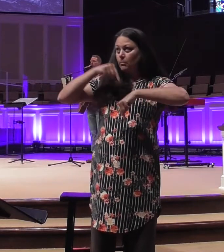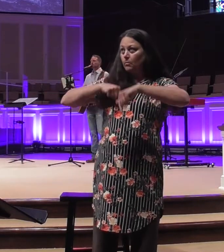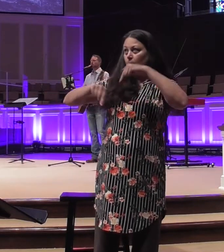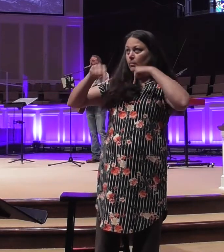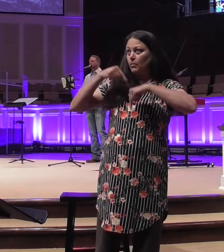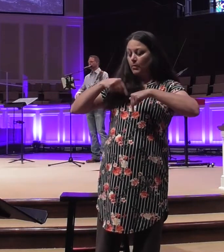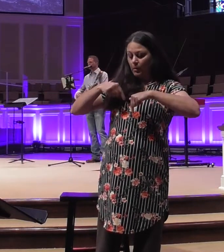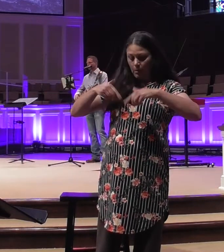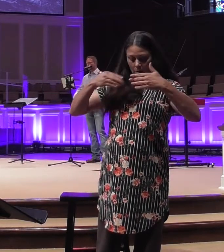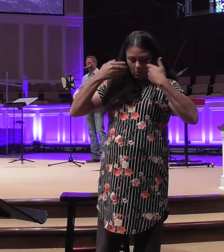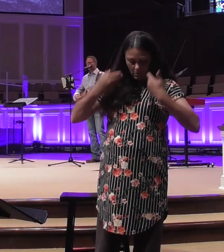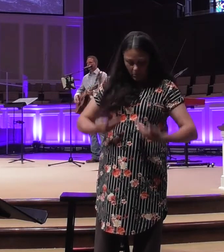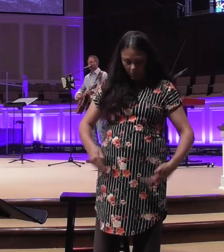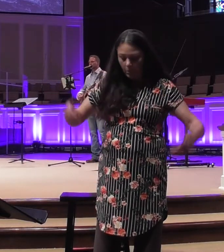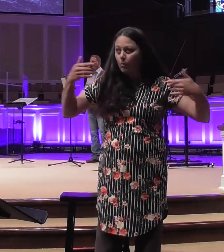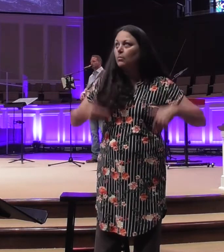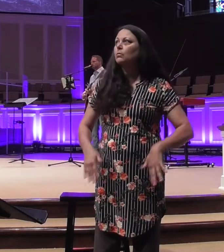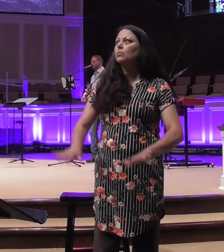everything.